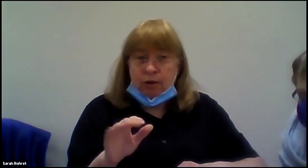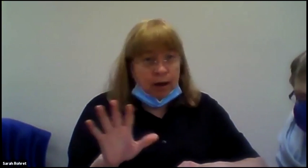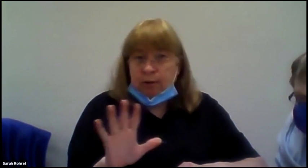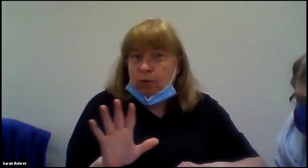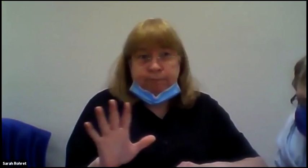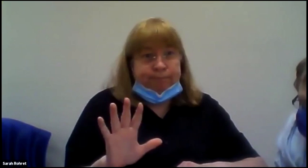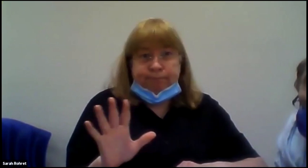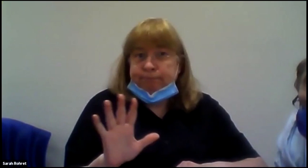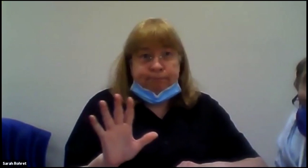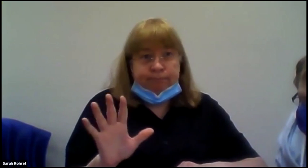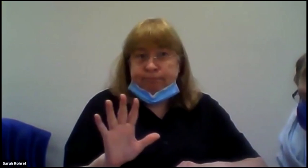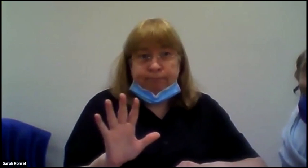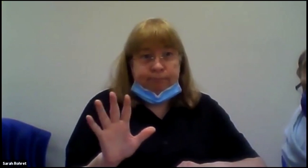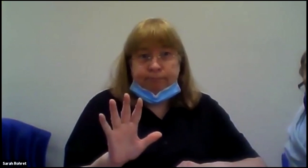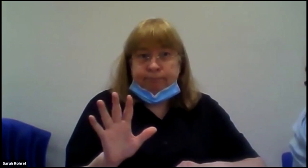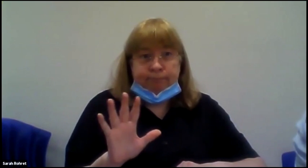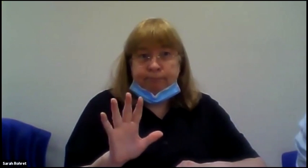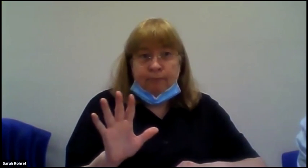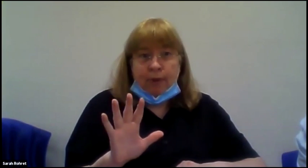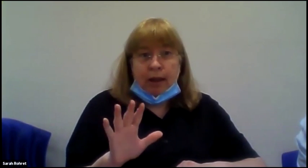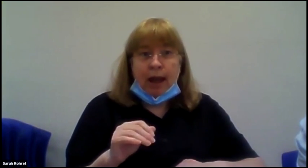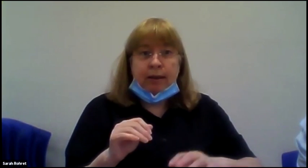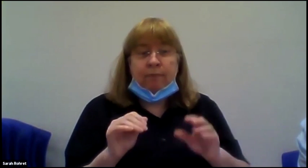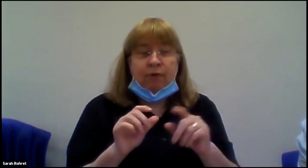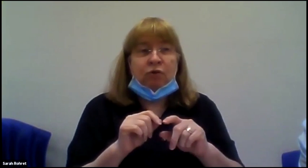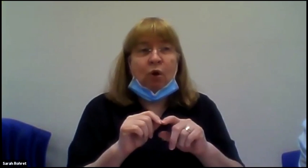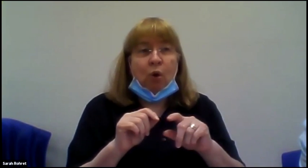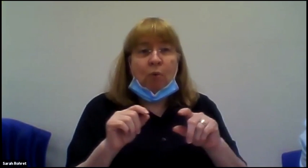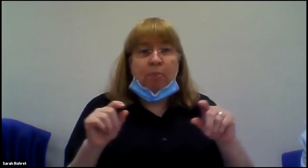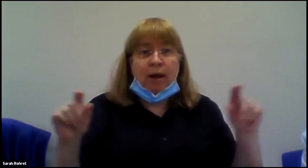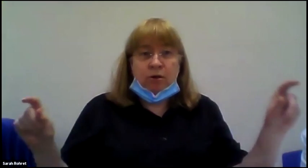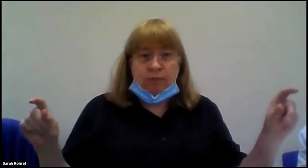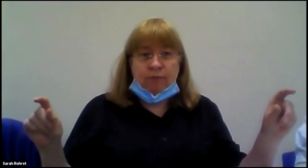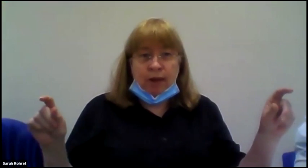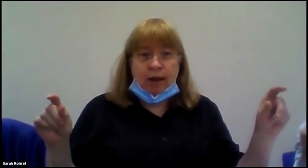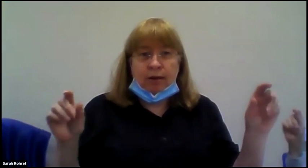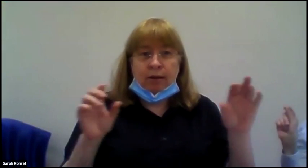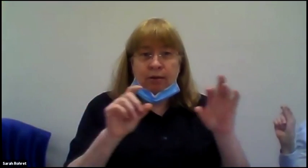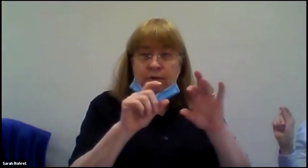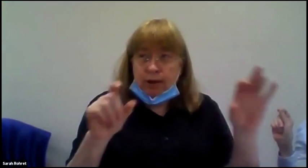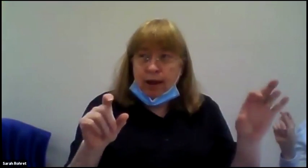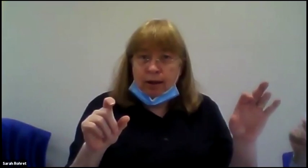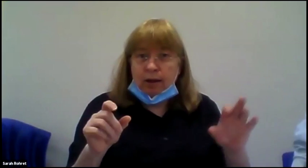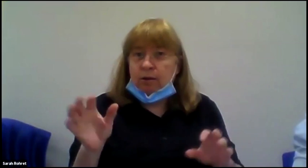head and go, mm. That's if there's a whole bunch of things that they're saying and you just,